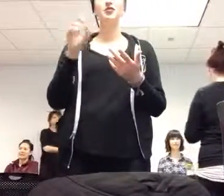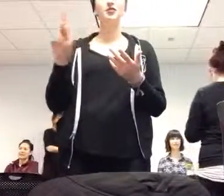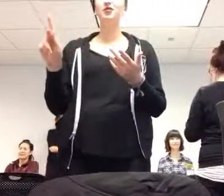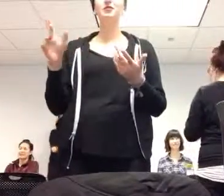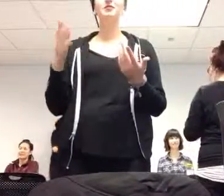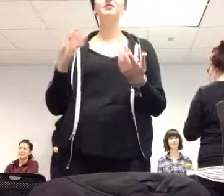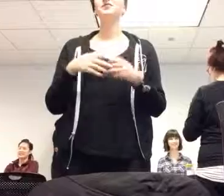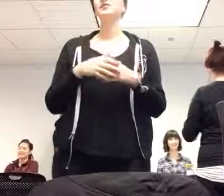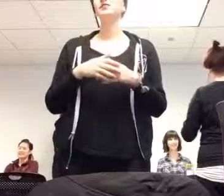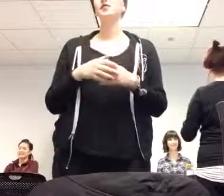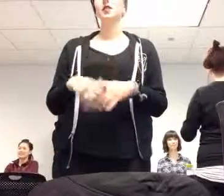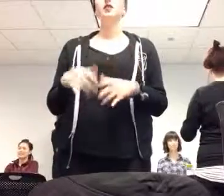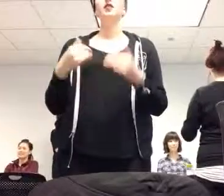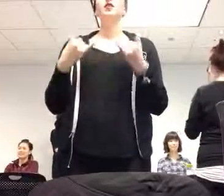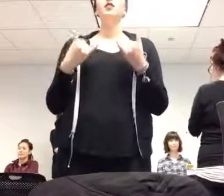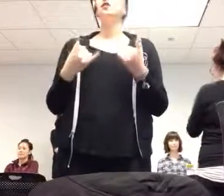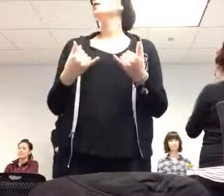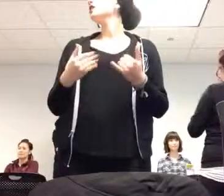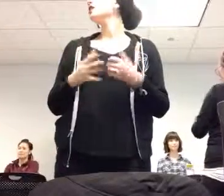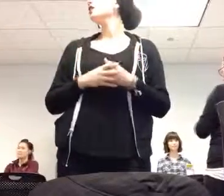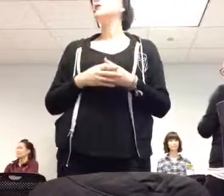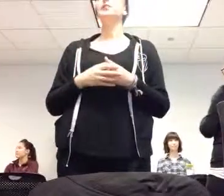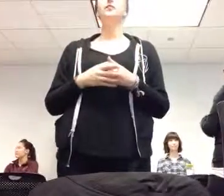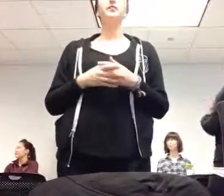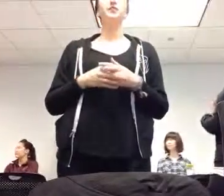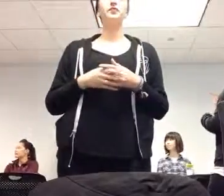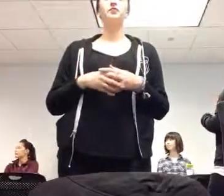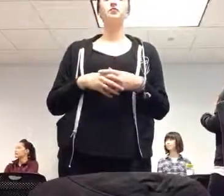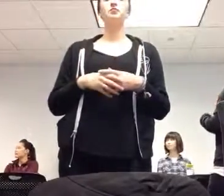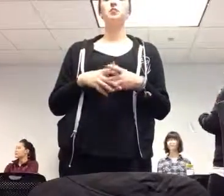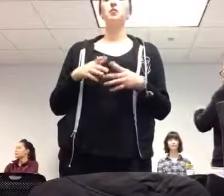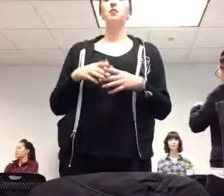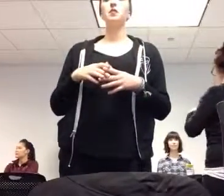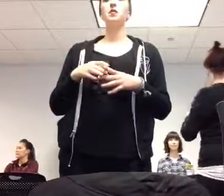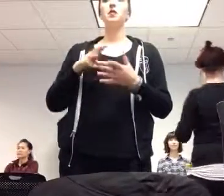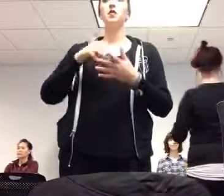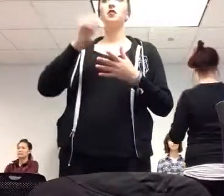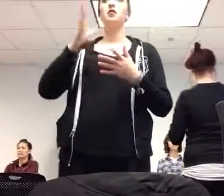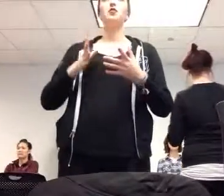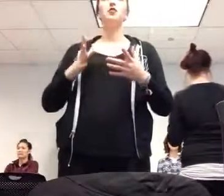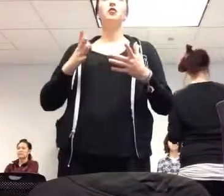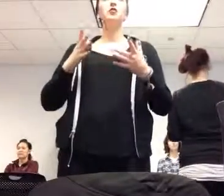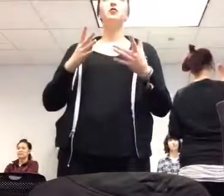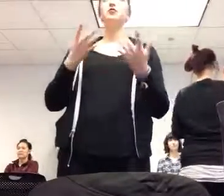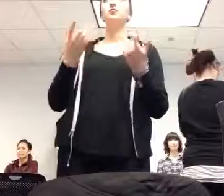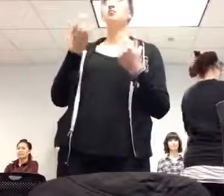reactions to that. Not funny if you're a sheep. Yeah, I wouldn't be laughing if I was a sheep, I know. But what,